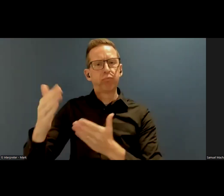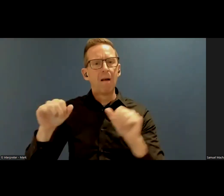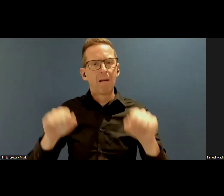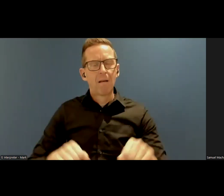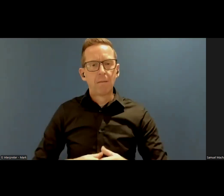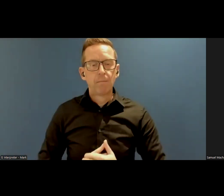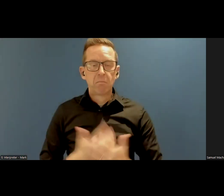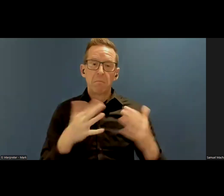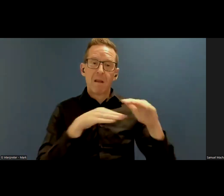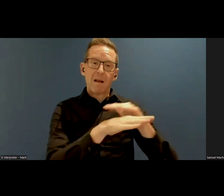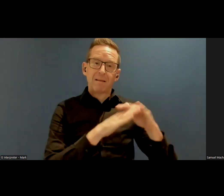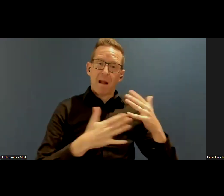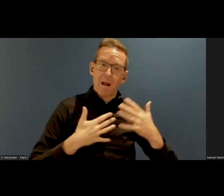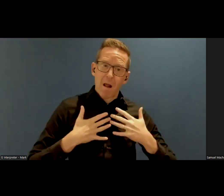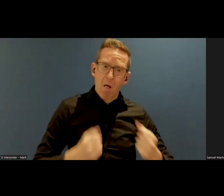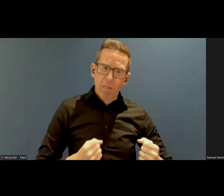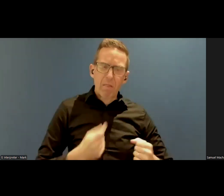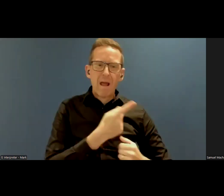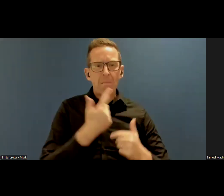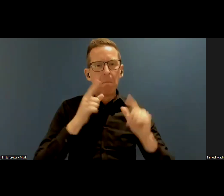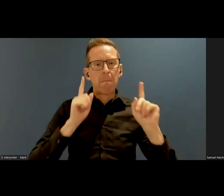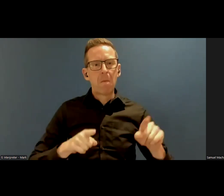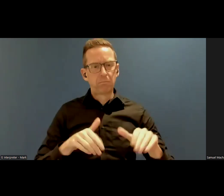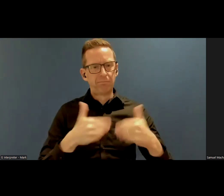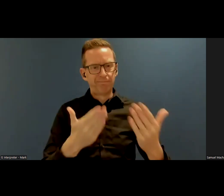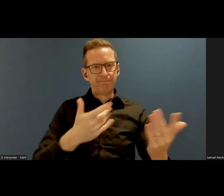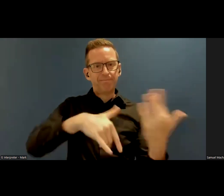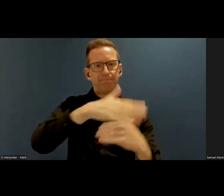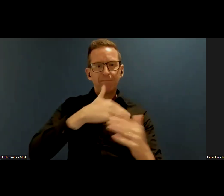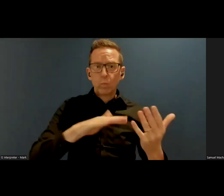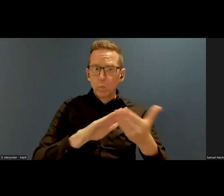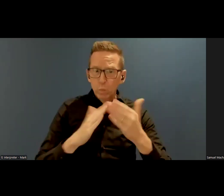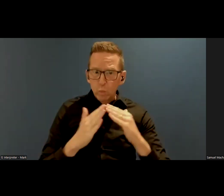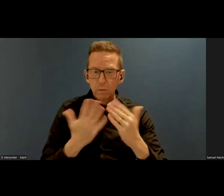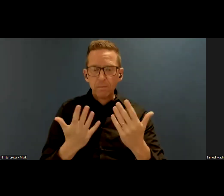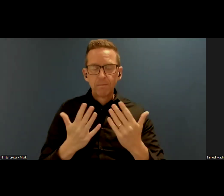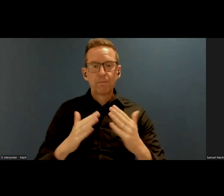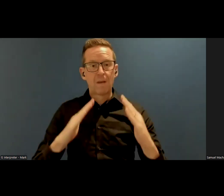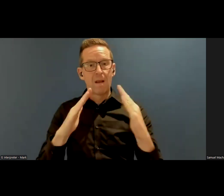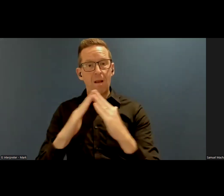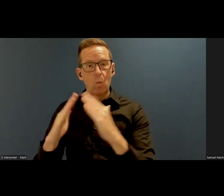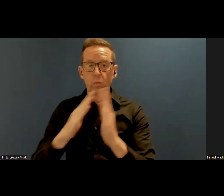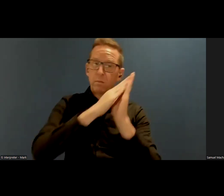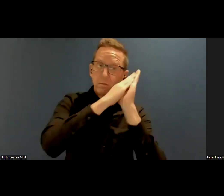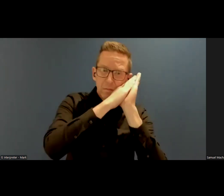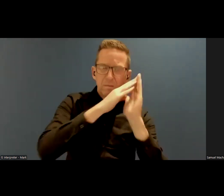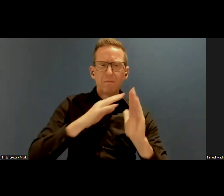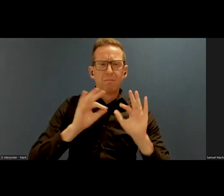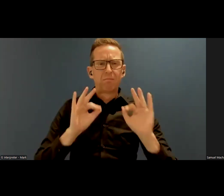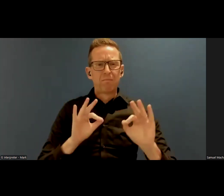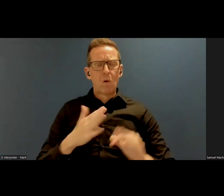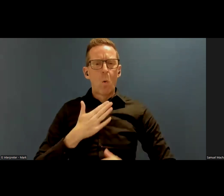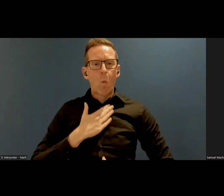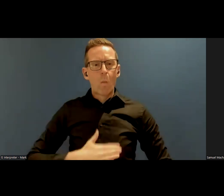health, which should be provided within community, and housing to make sure that everybody lives in a